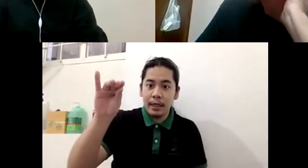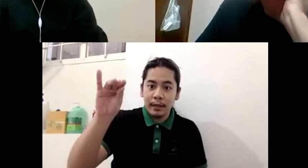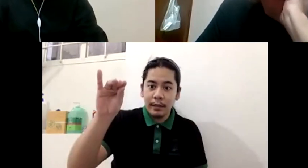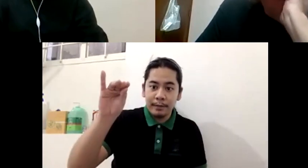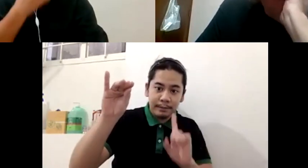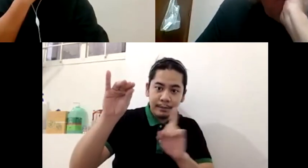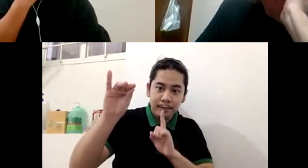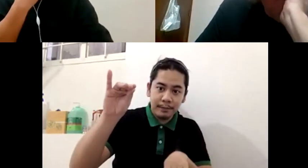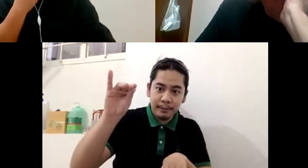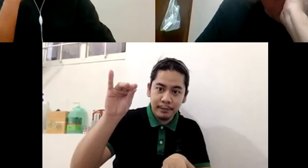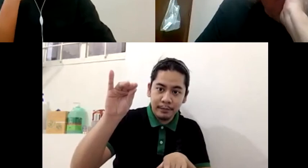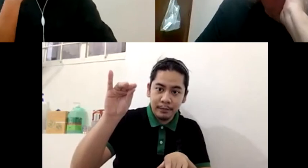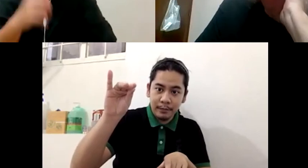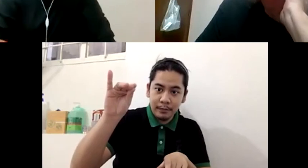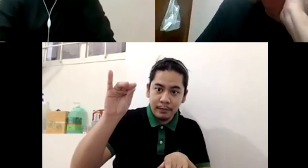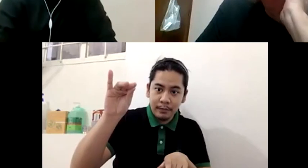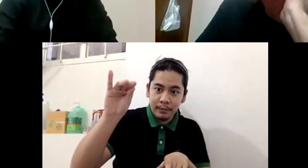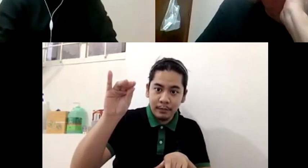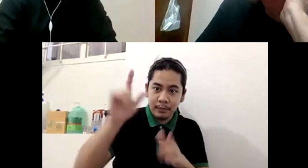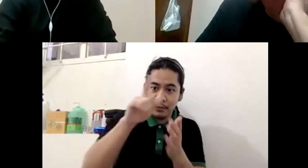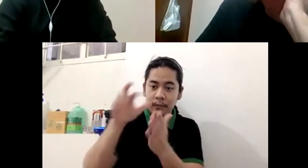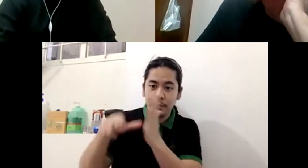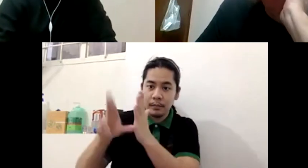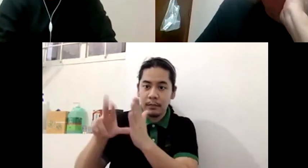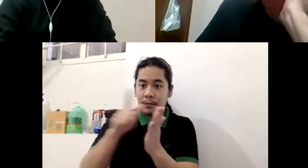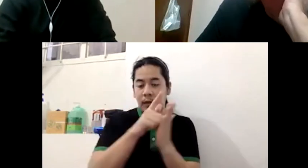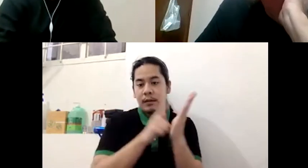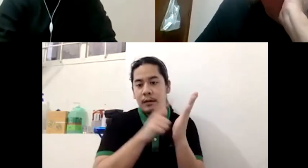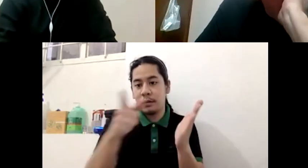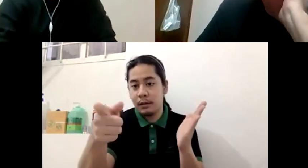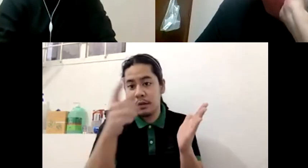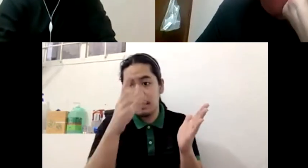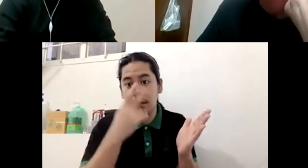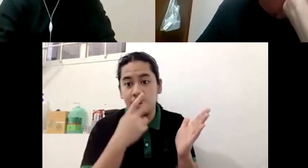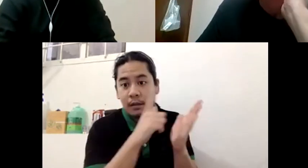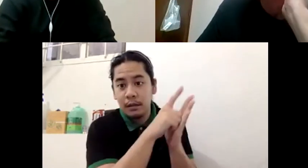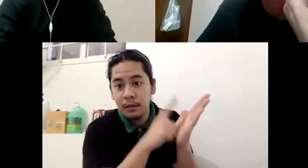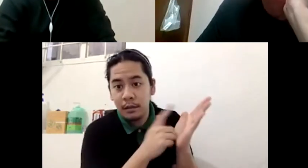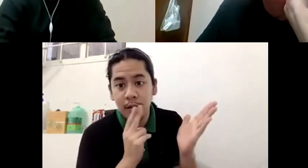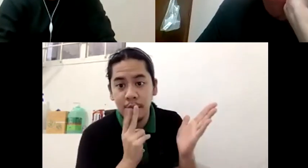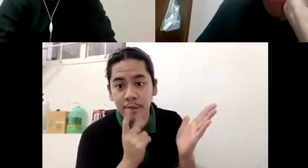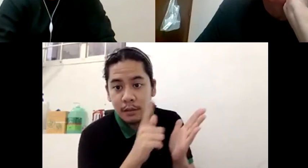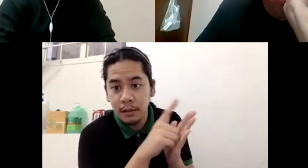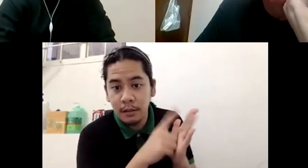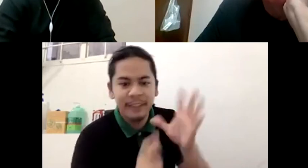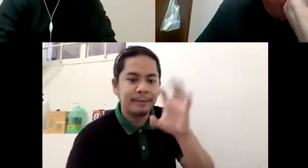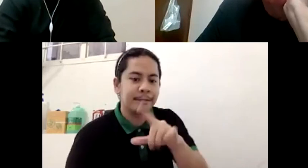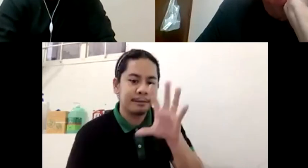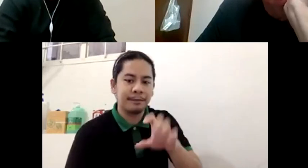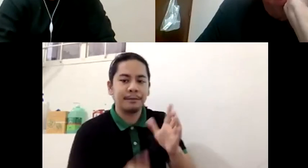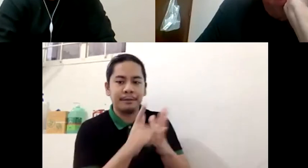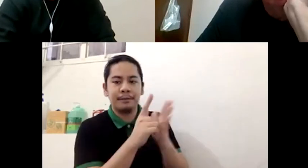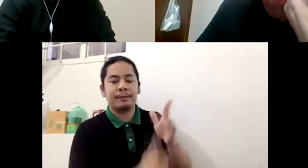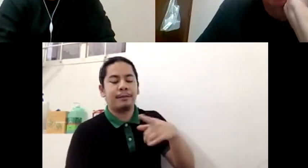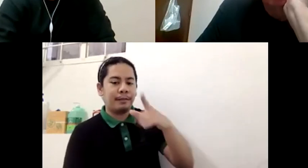Okay, it's lesson. Yami, what did you? Lesson. Okay, lesson. All right.